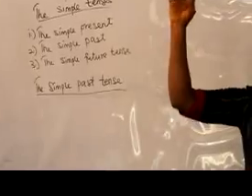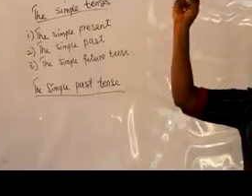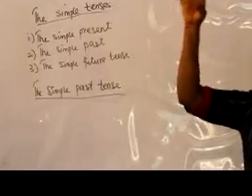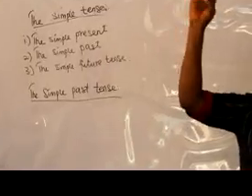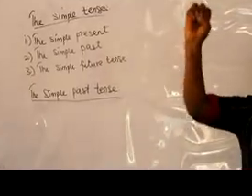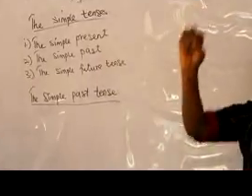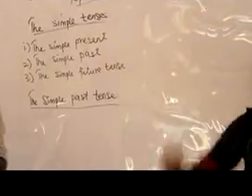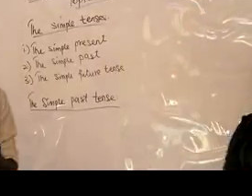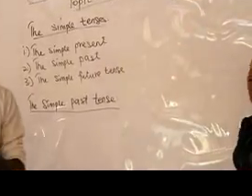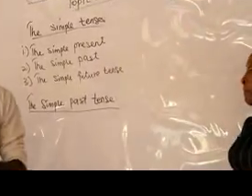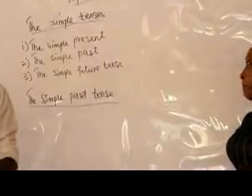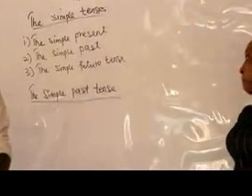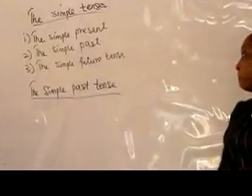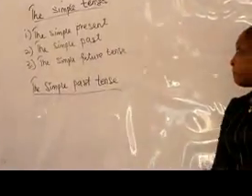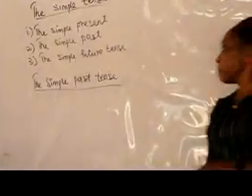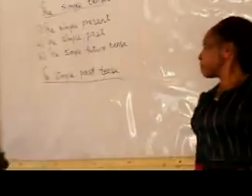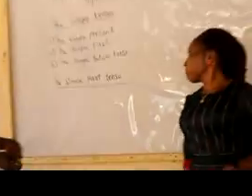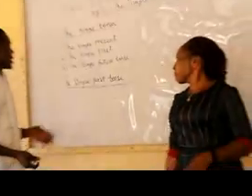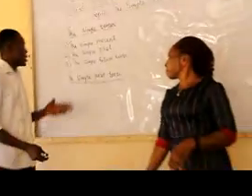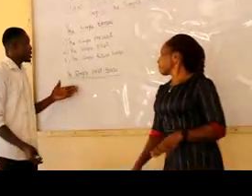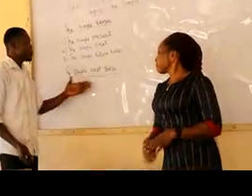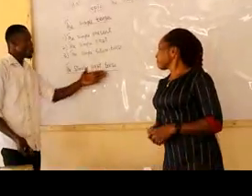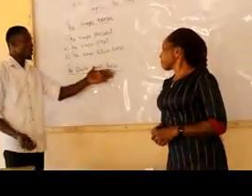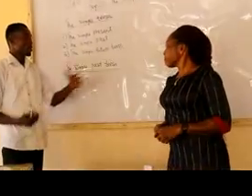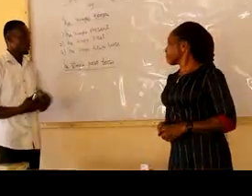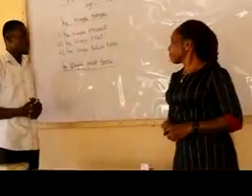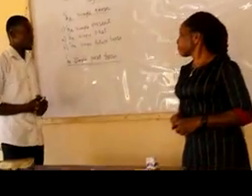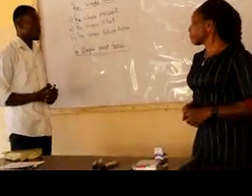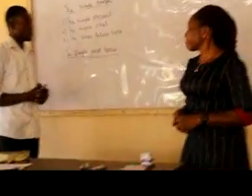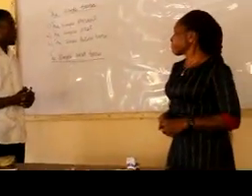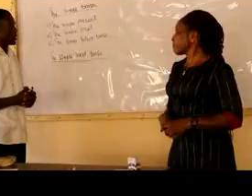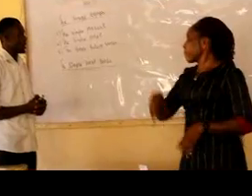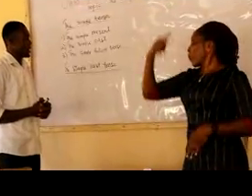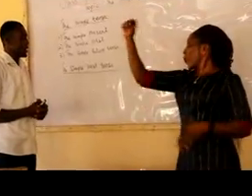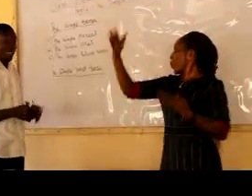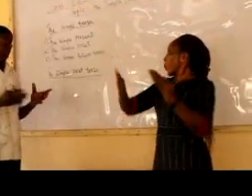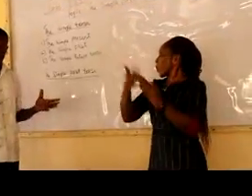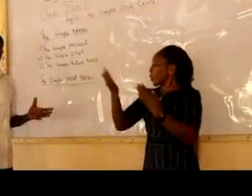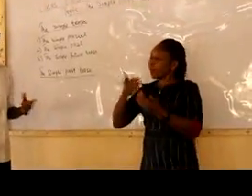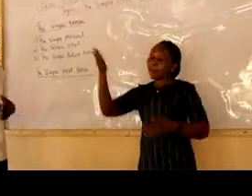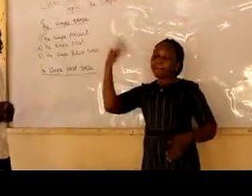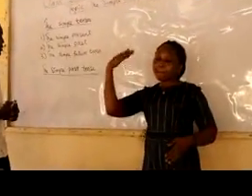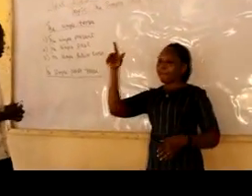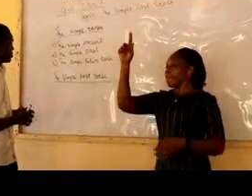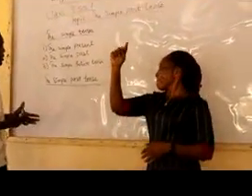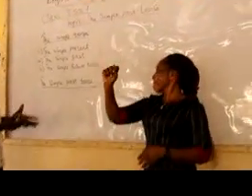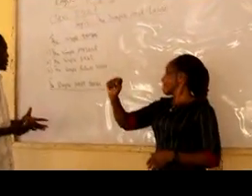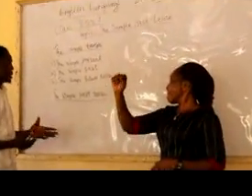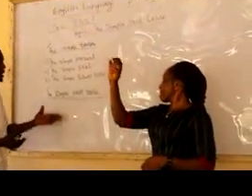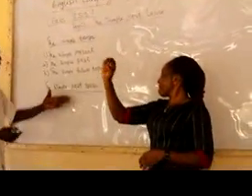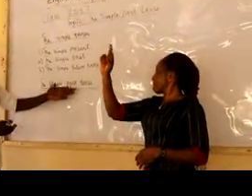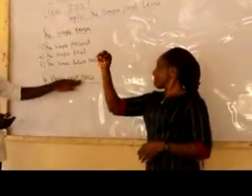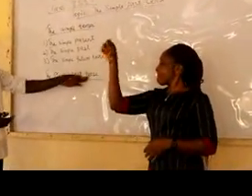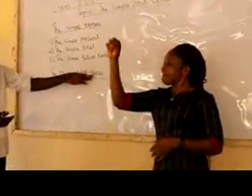Okay, in summary, the simple past tense simply